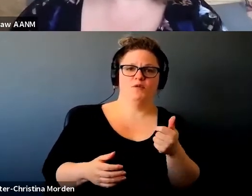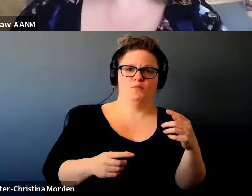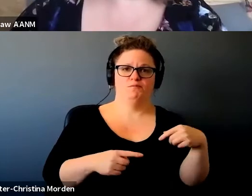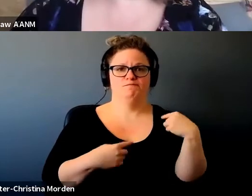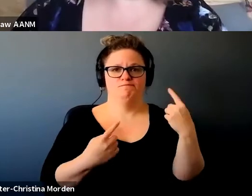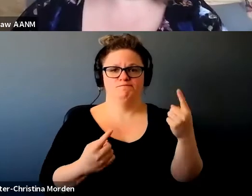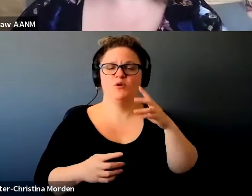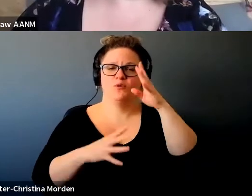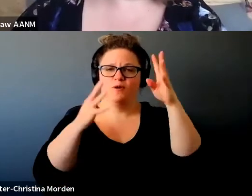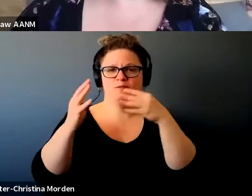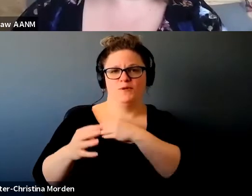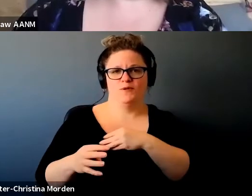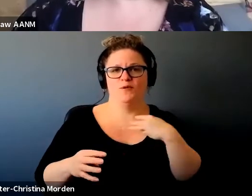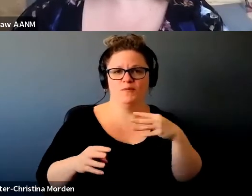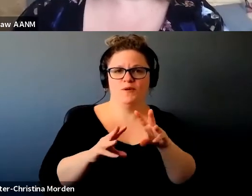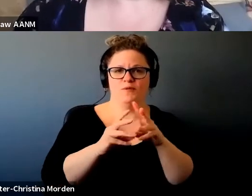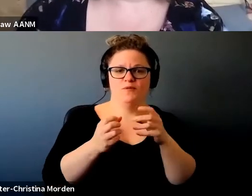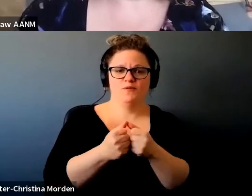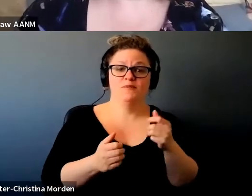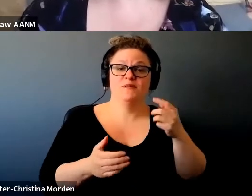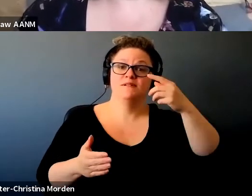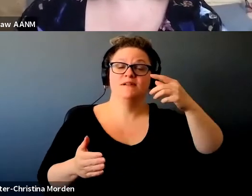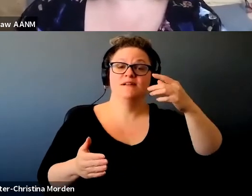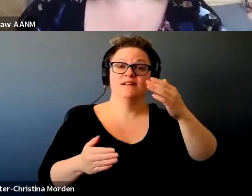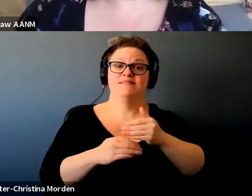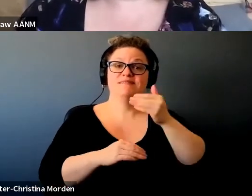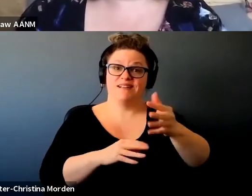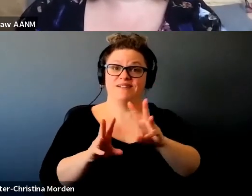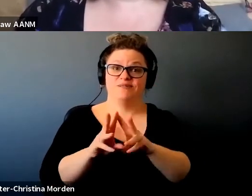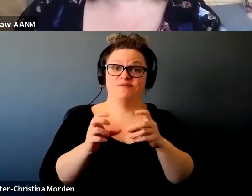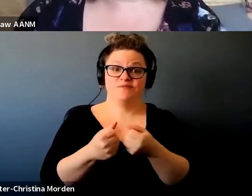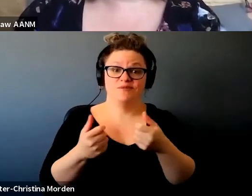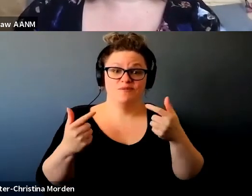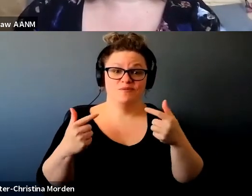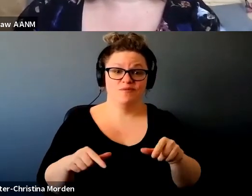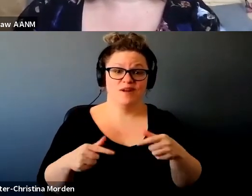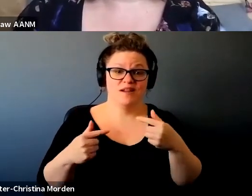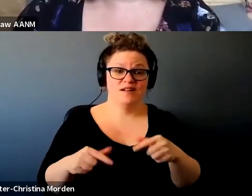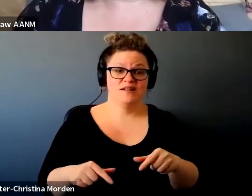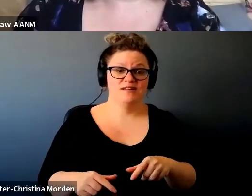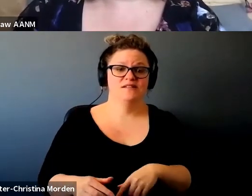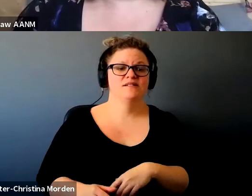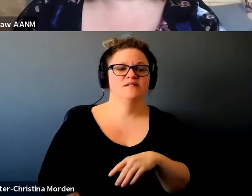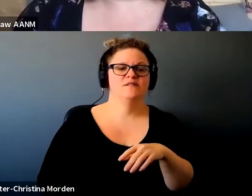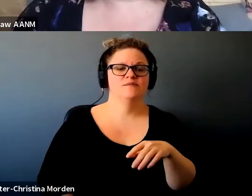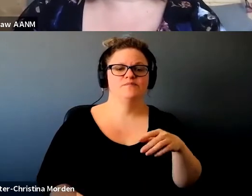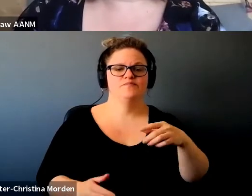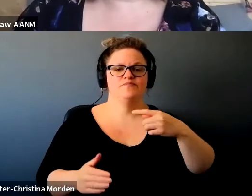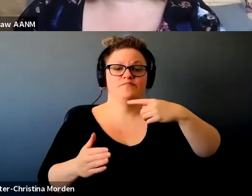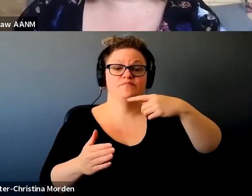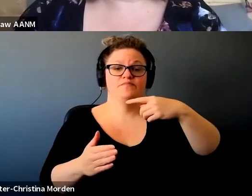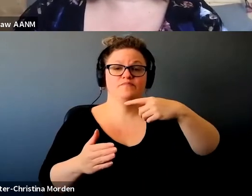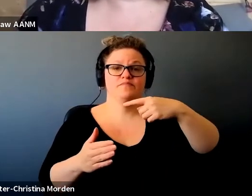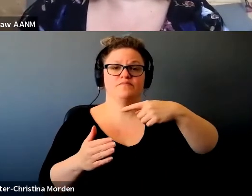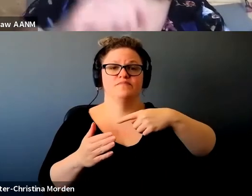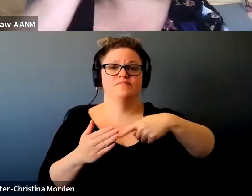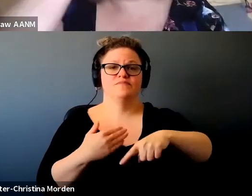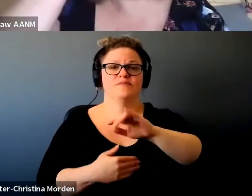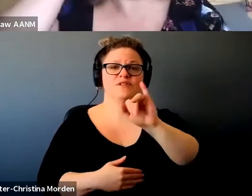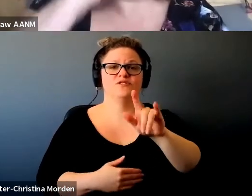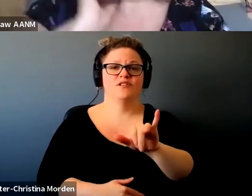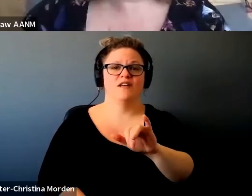workshop will be next Saturday, July 3rd, Accessibility for Arts Organizations with Janelle